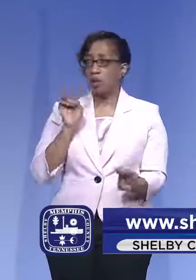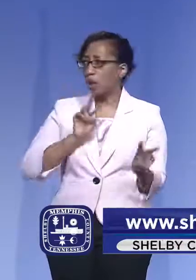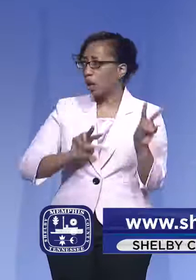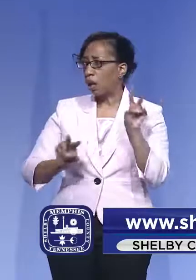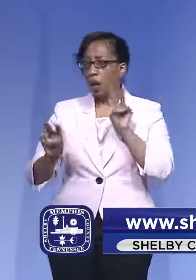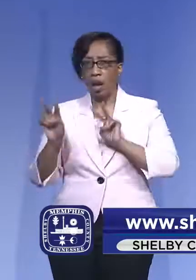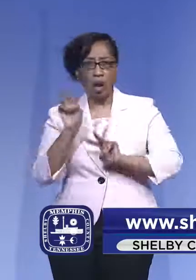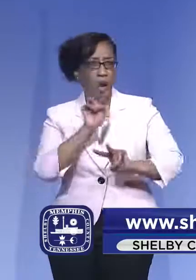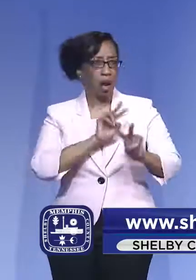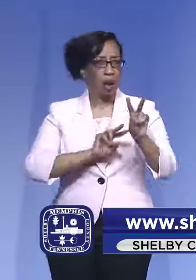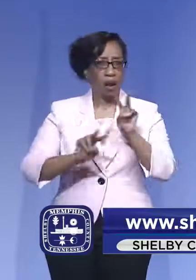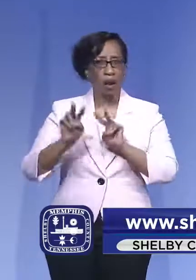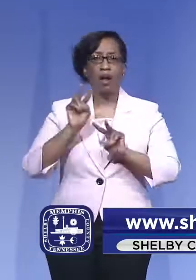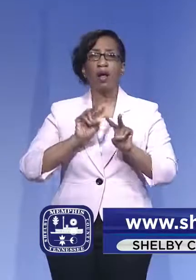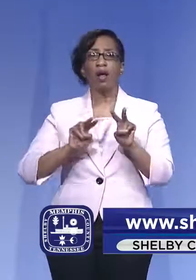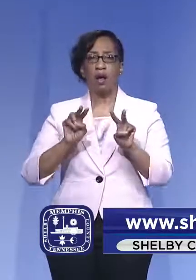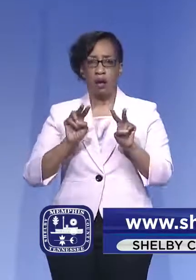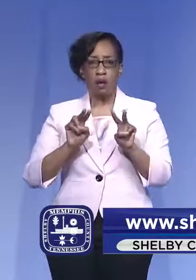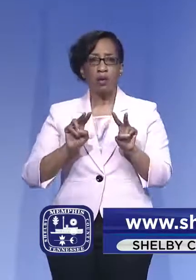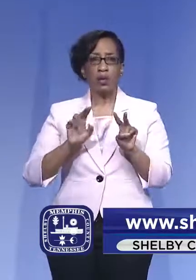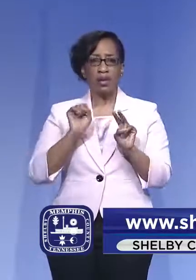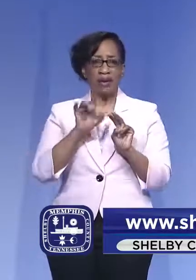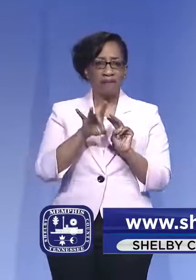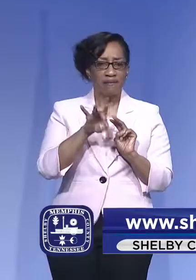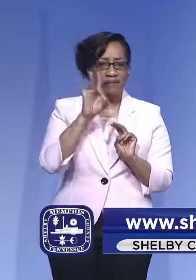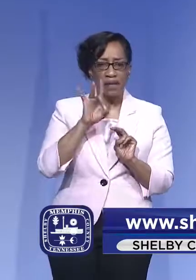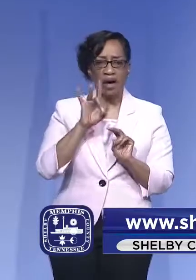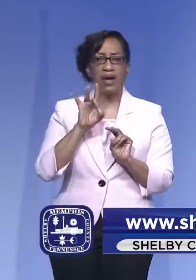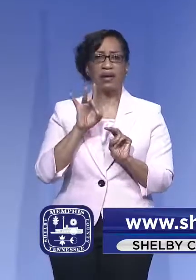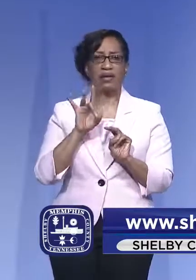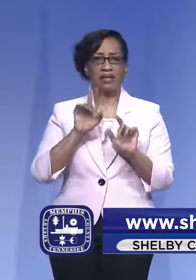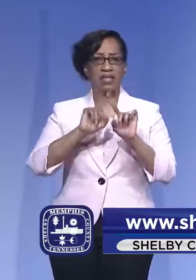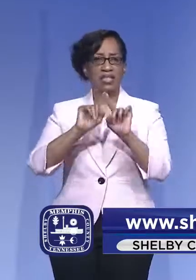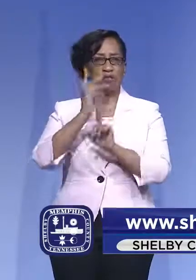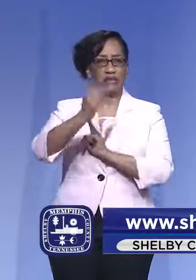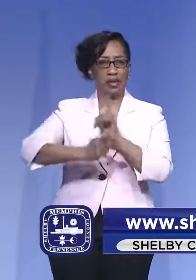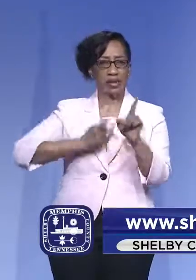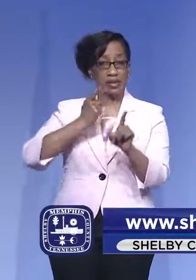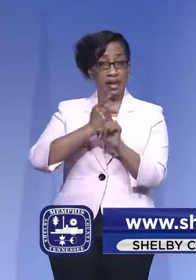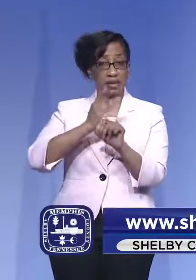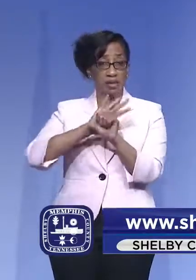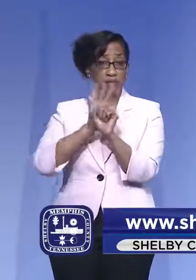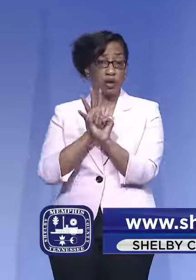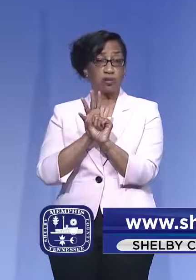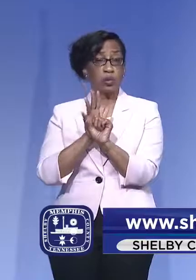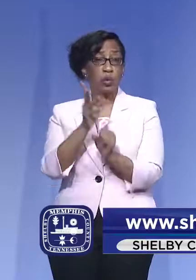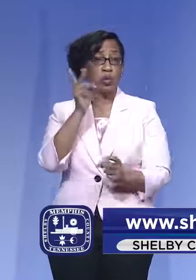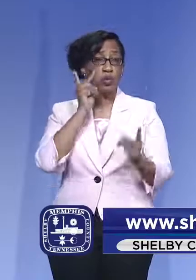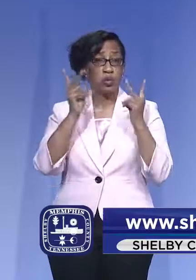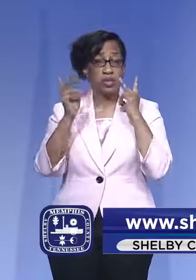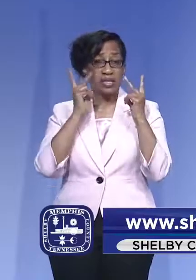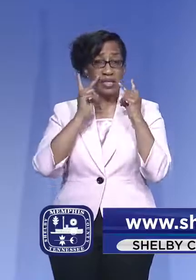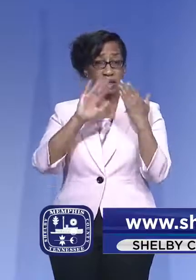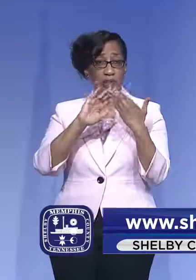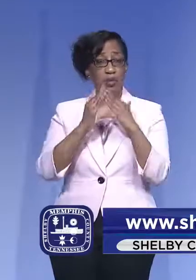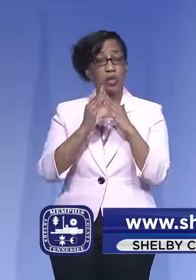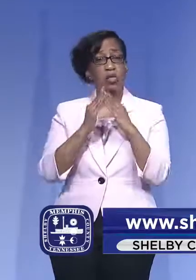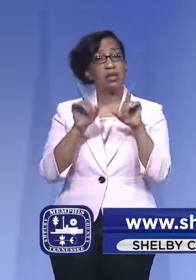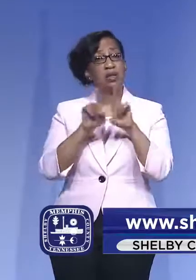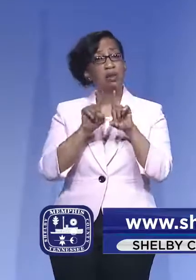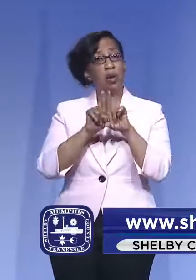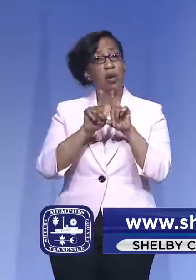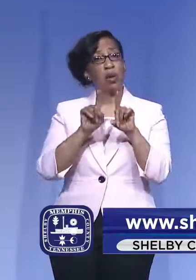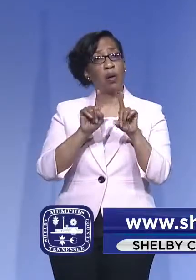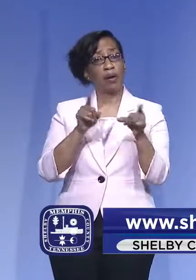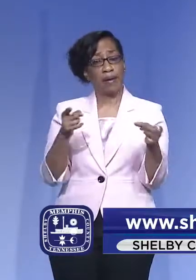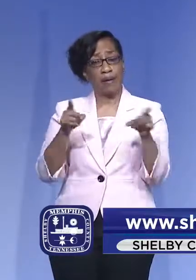more designed, more robust to find them. Probably what we're seeing in our community is also happening in